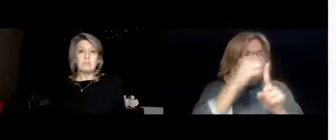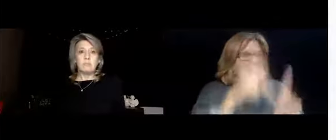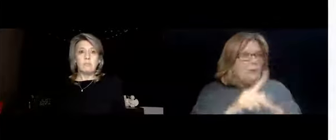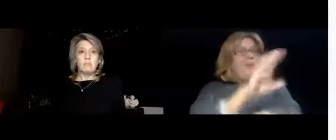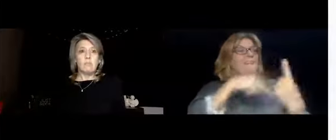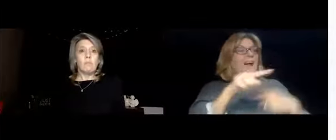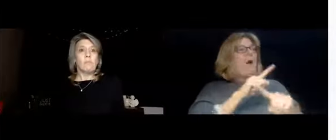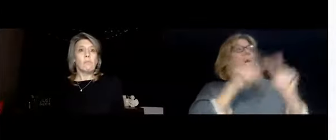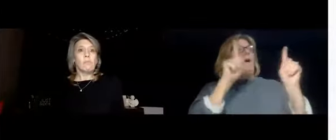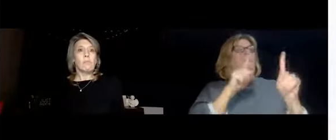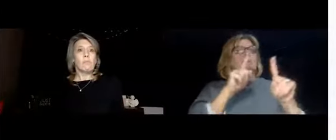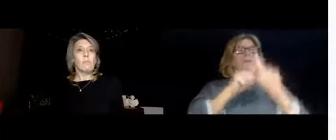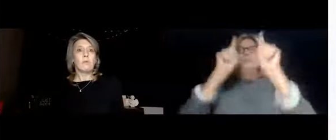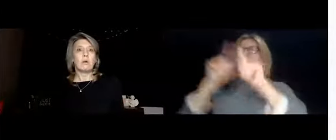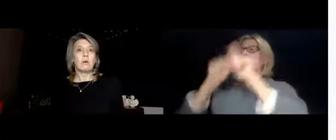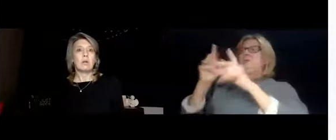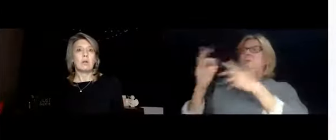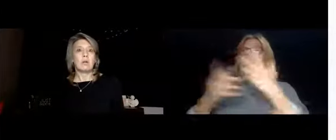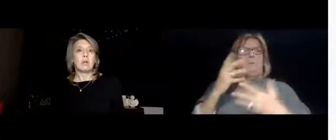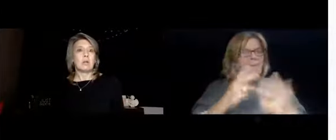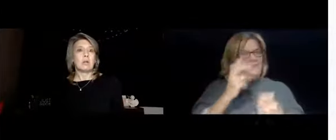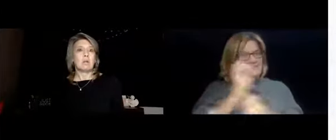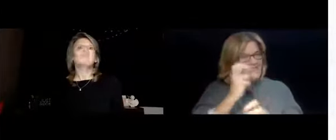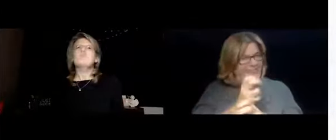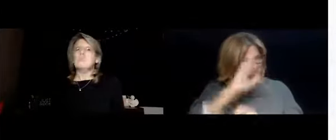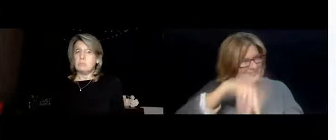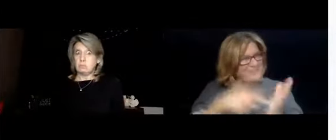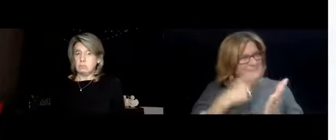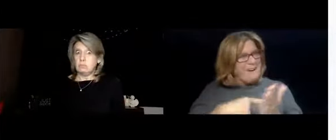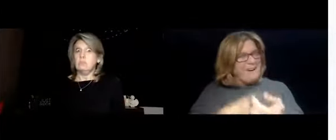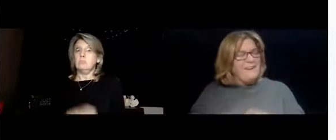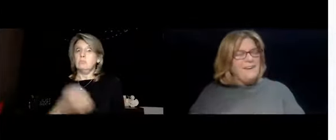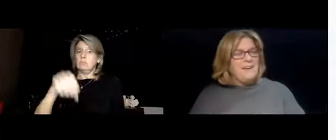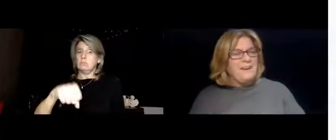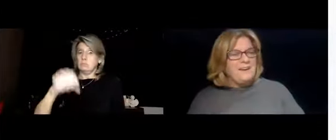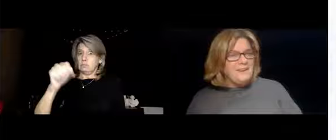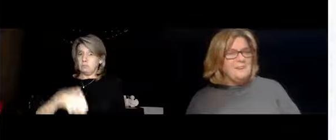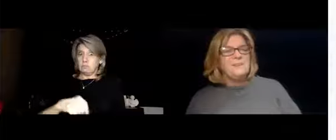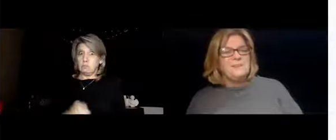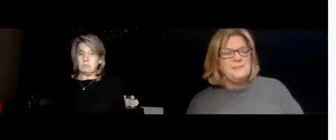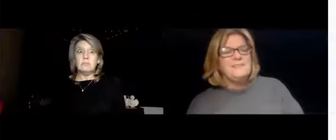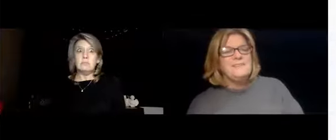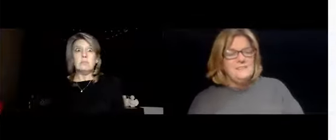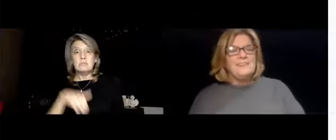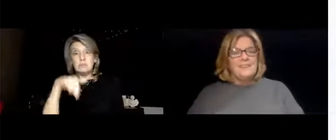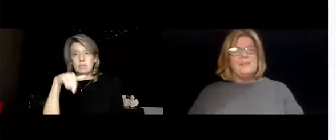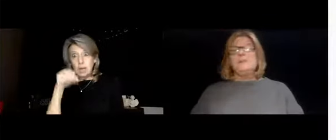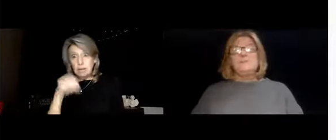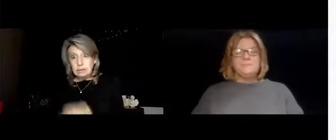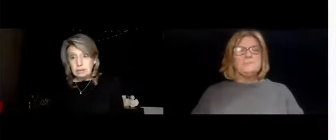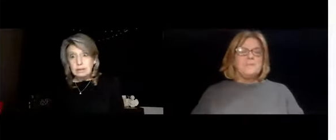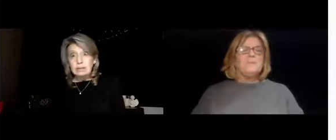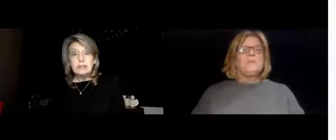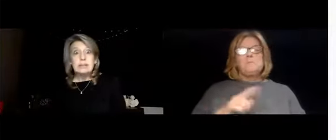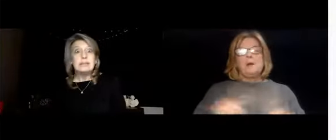lot of times I may ask somebody for a sign, and then I come to find out there's many choices, many different signs